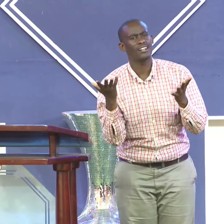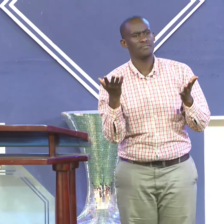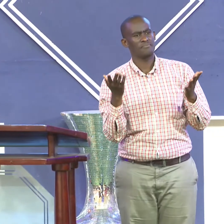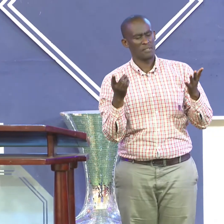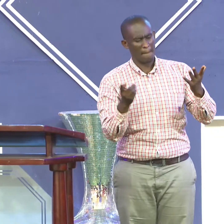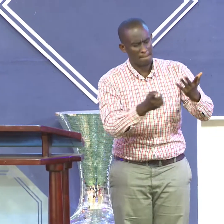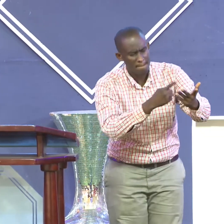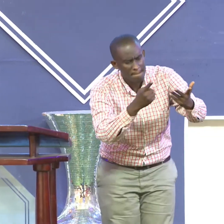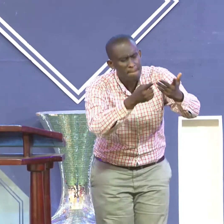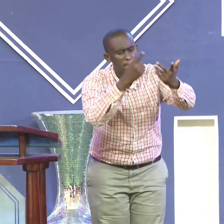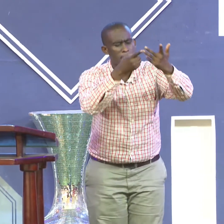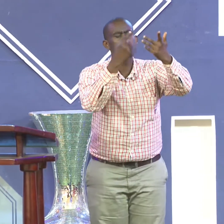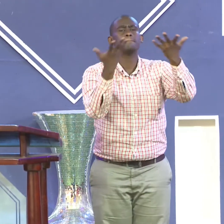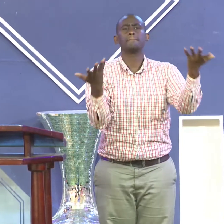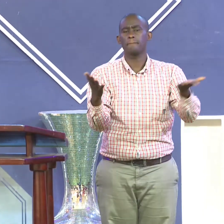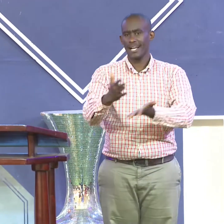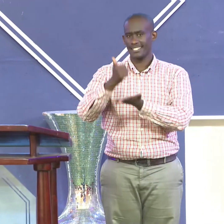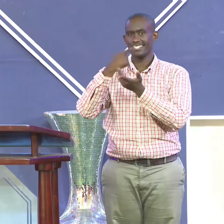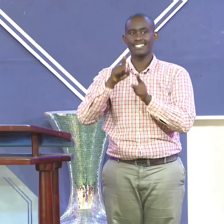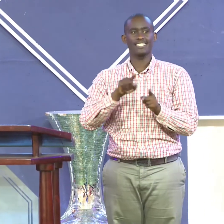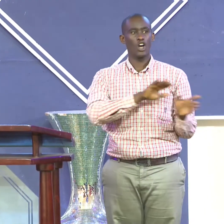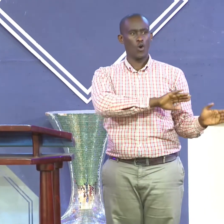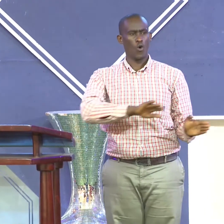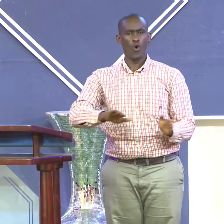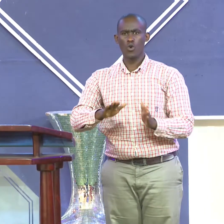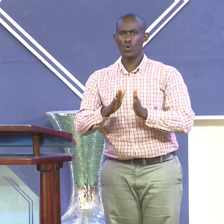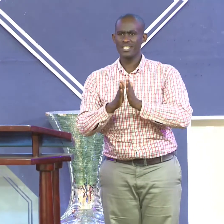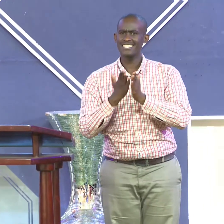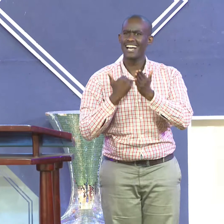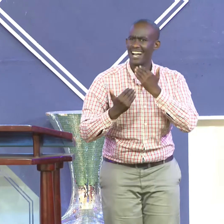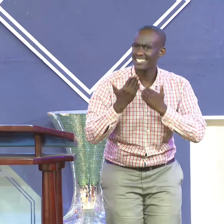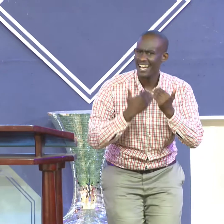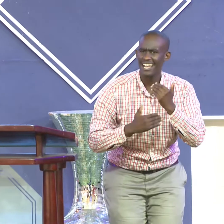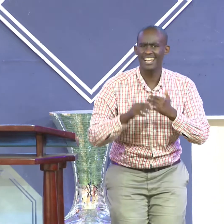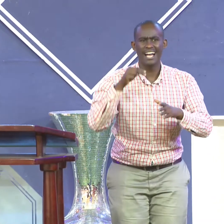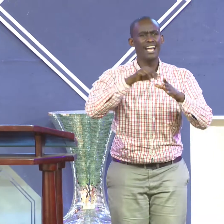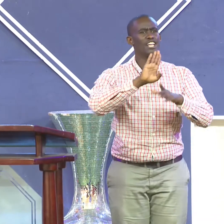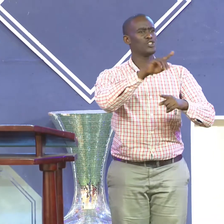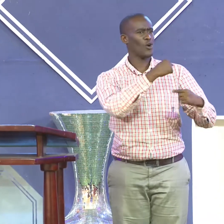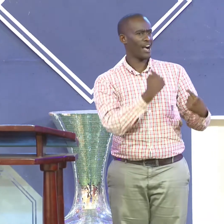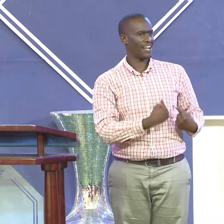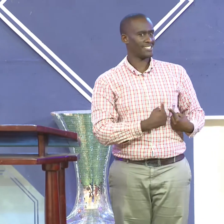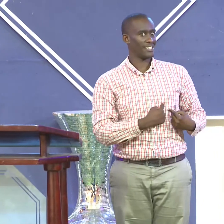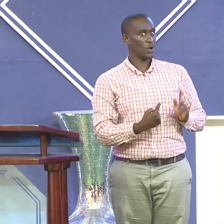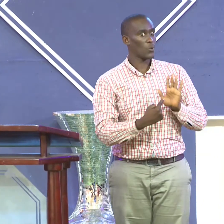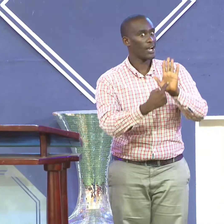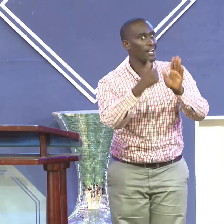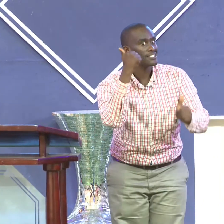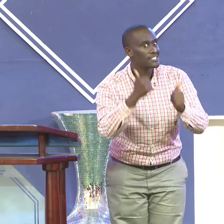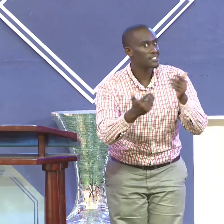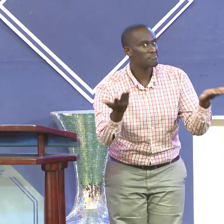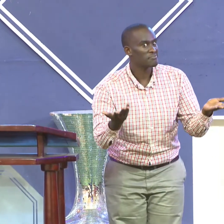reside? Praise the Lord. That desire in your heart, it